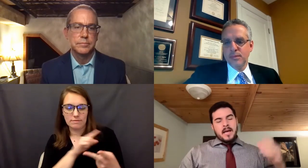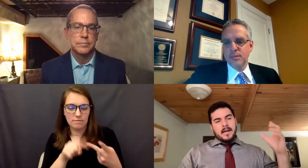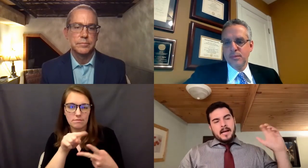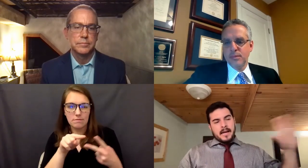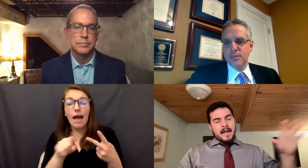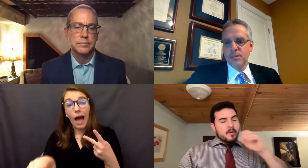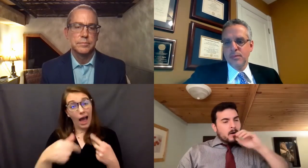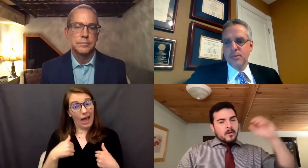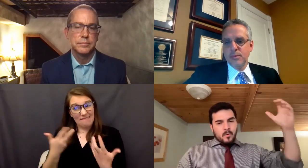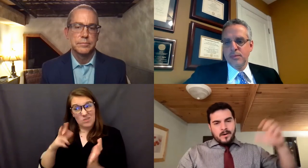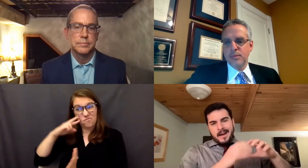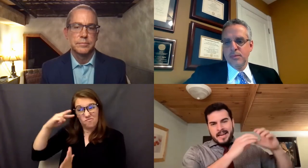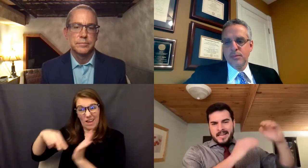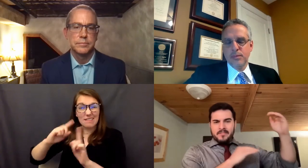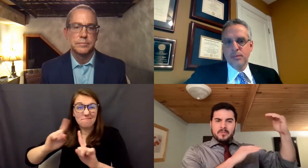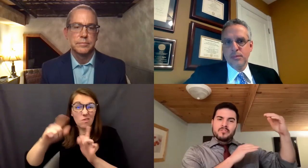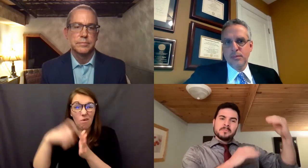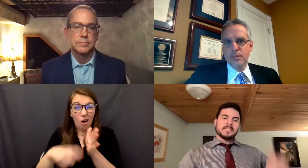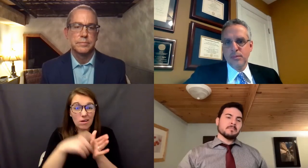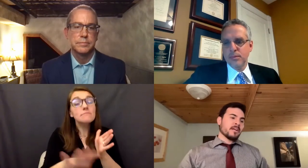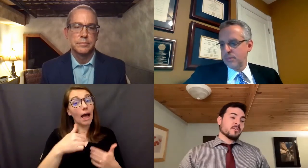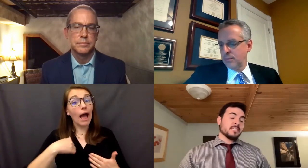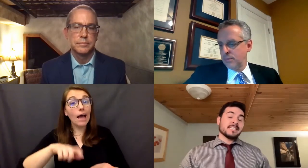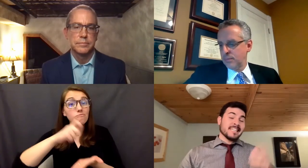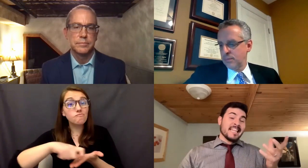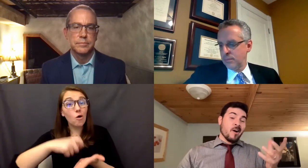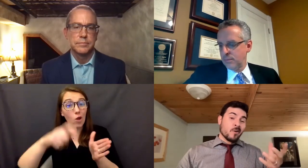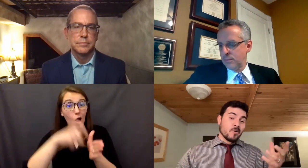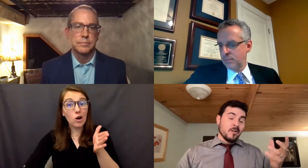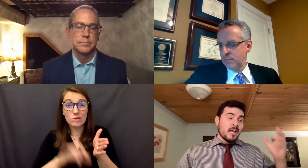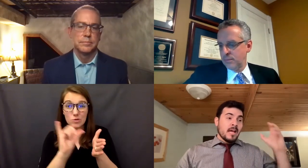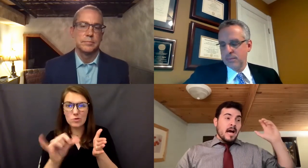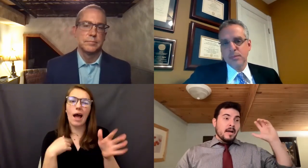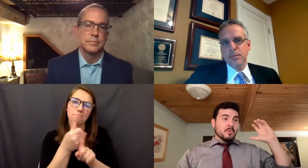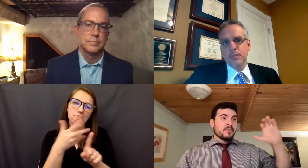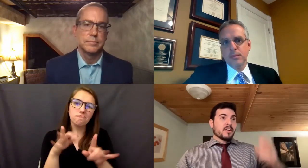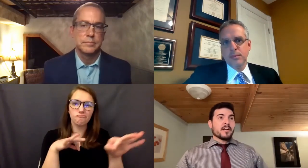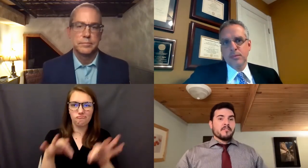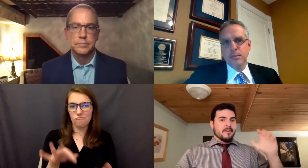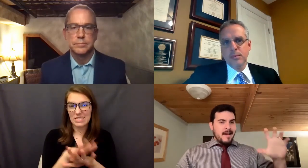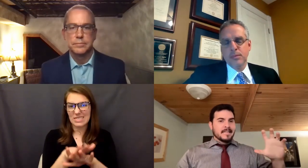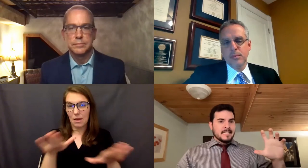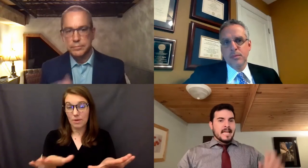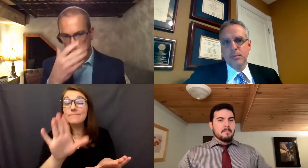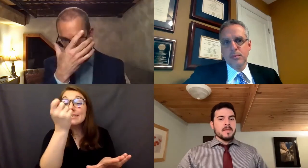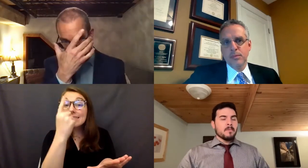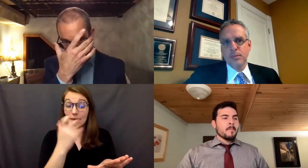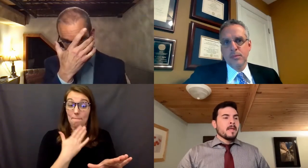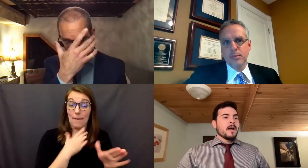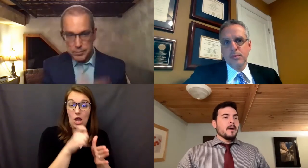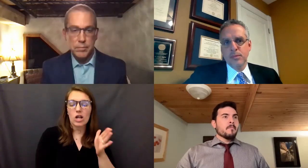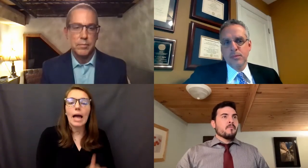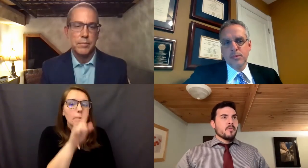there. I have an article where I kind of give some descriptions and some characteristics. In that article, I was very careful not to name